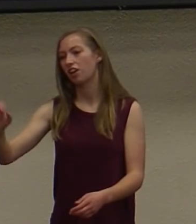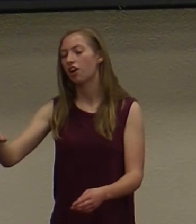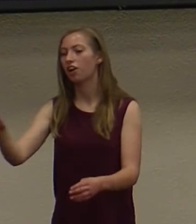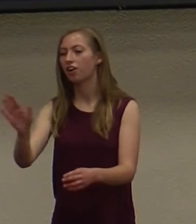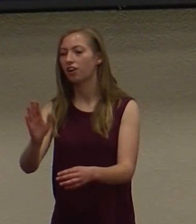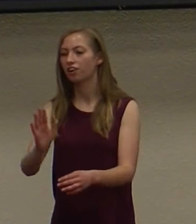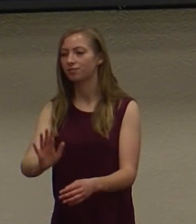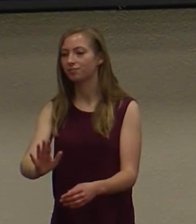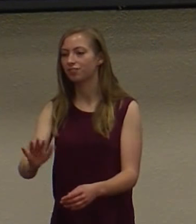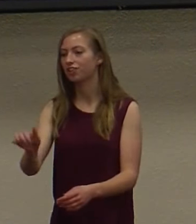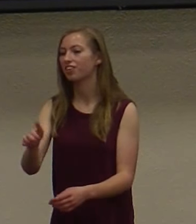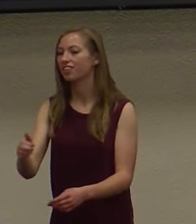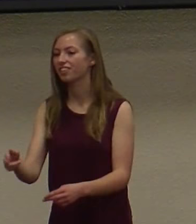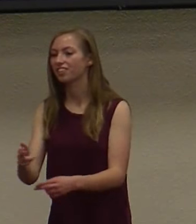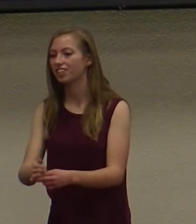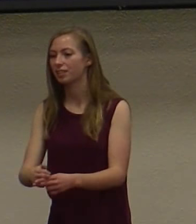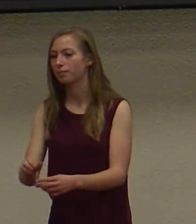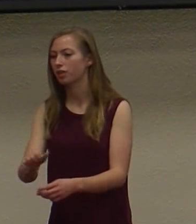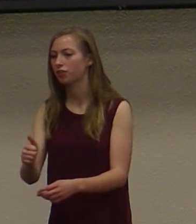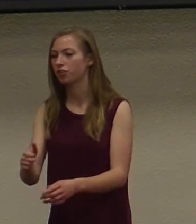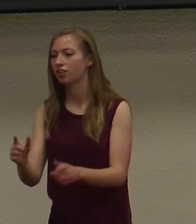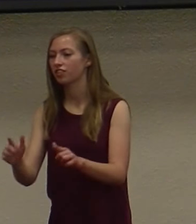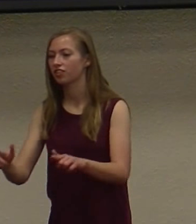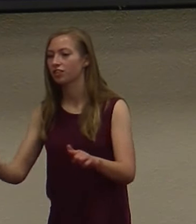name means